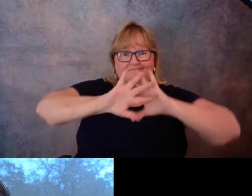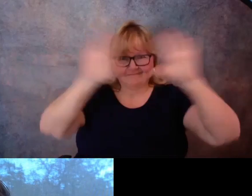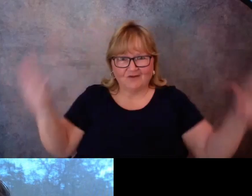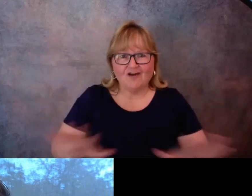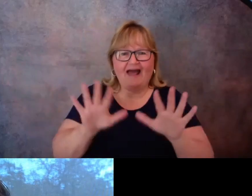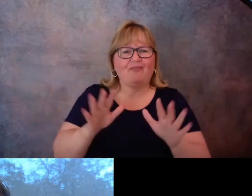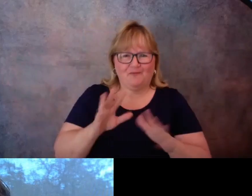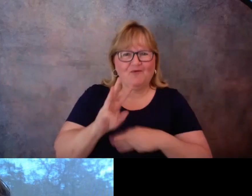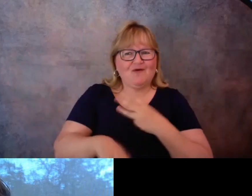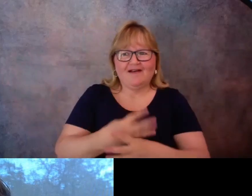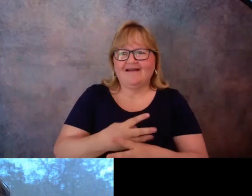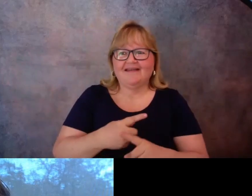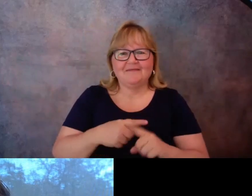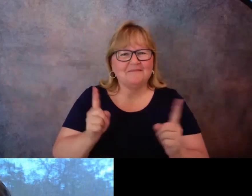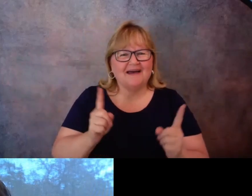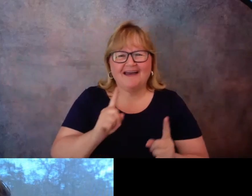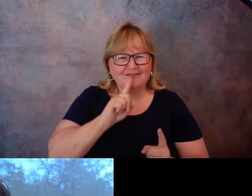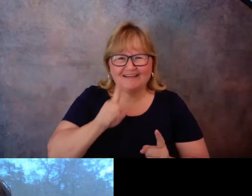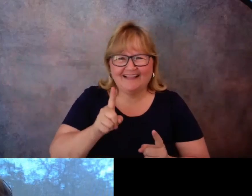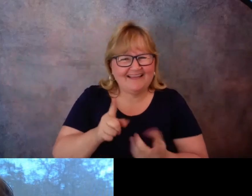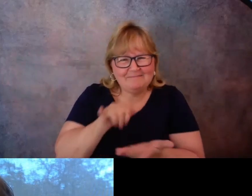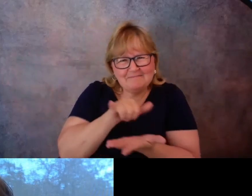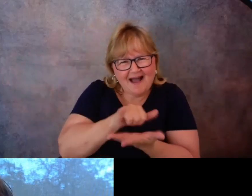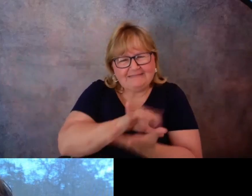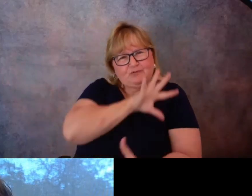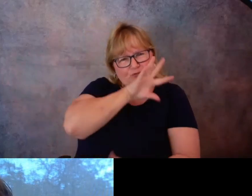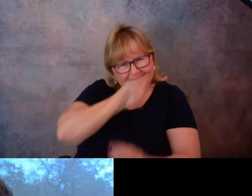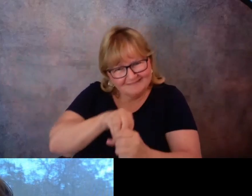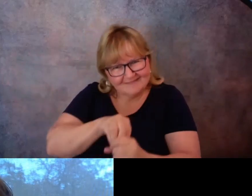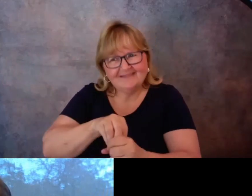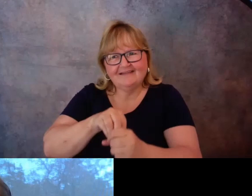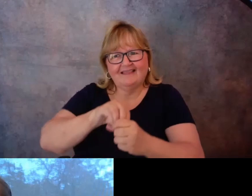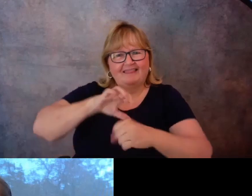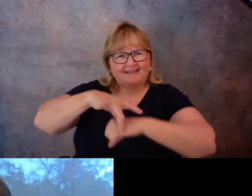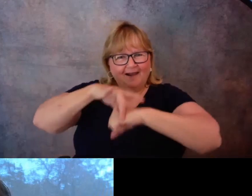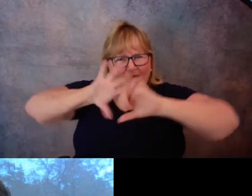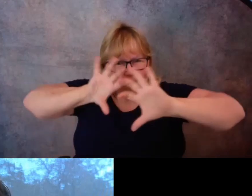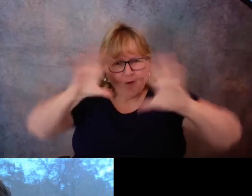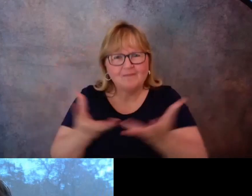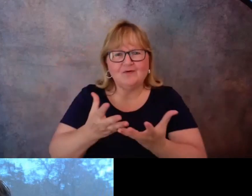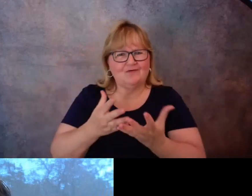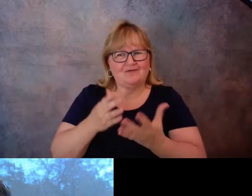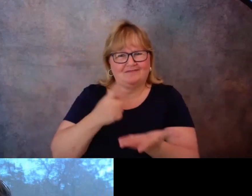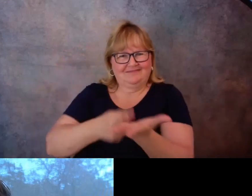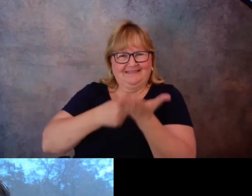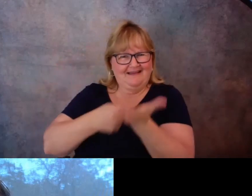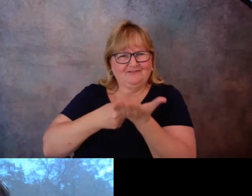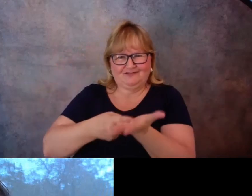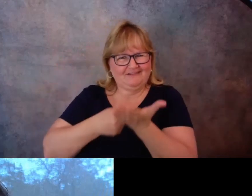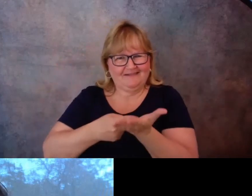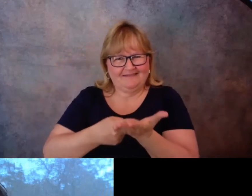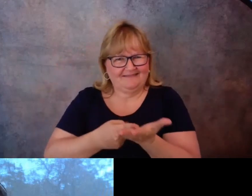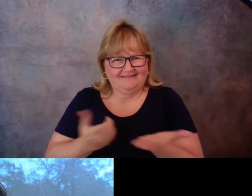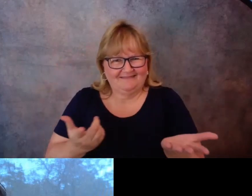can't be part of the global conversation. I should have explained that there's another very